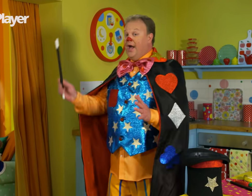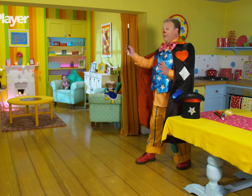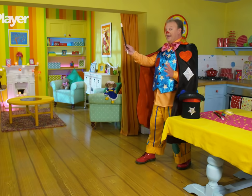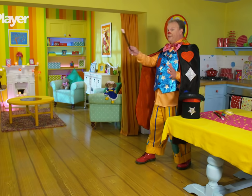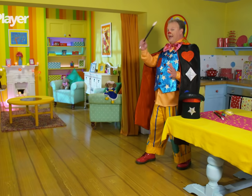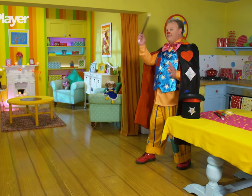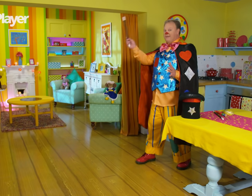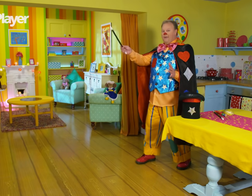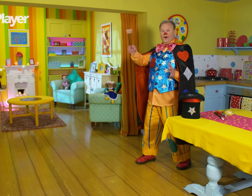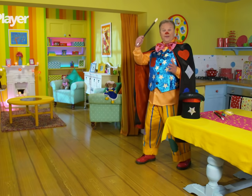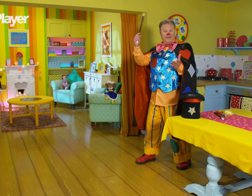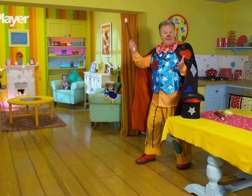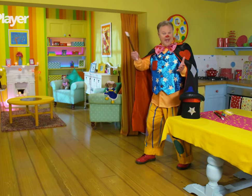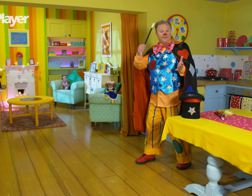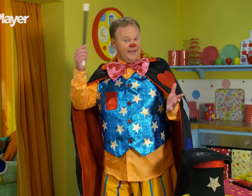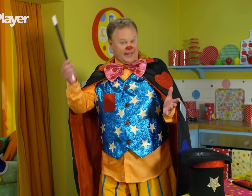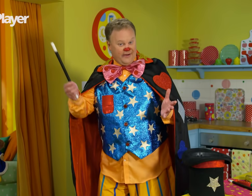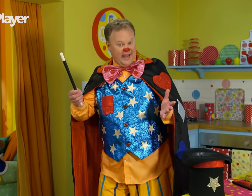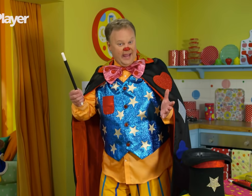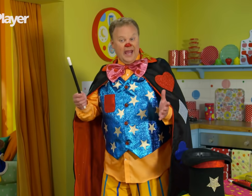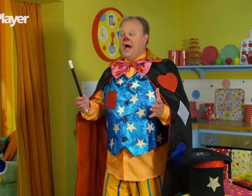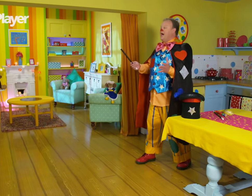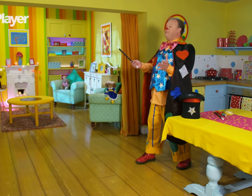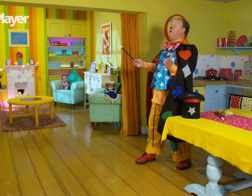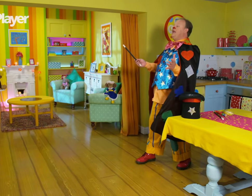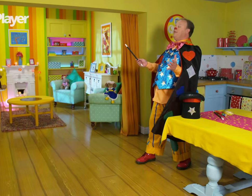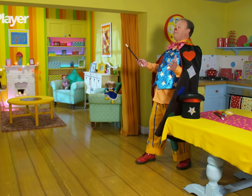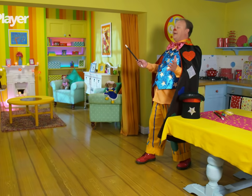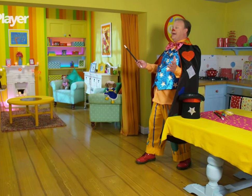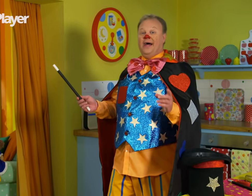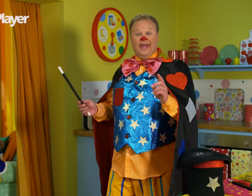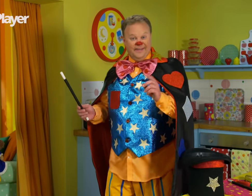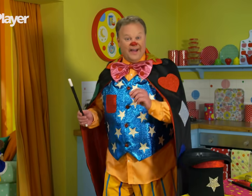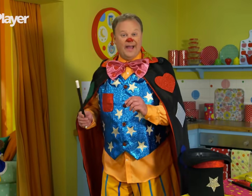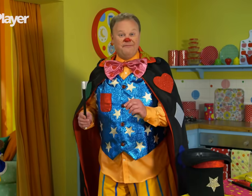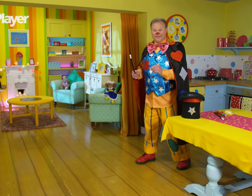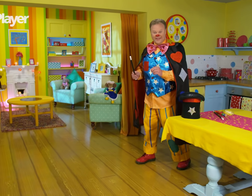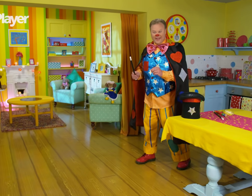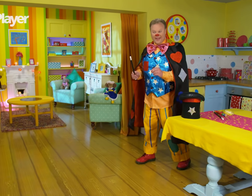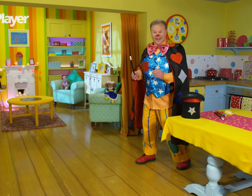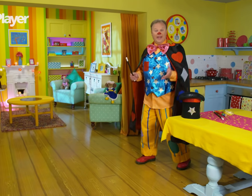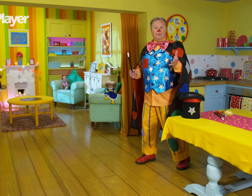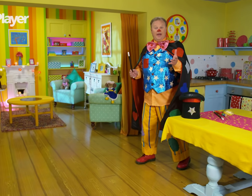When I wave my wand and count to three, Aunt Polly will appear in time for tea. Here we go!